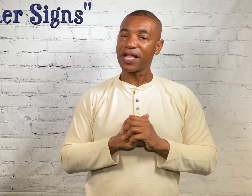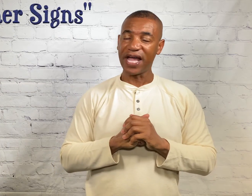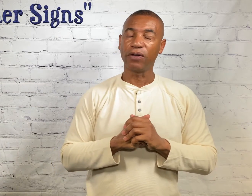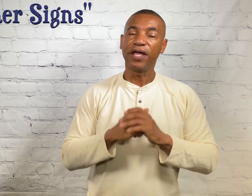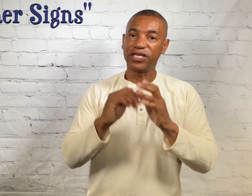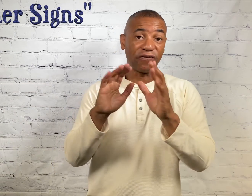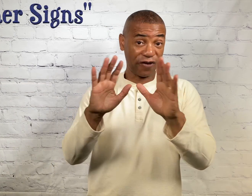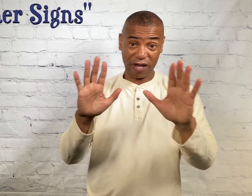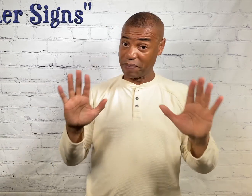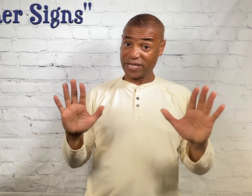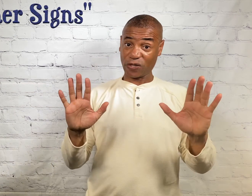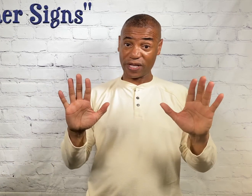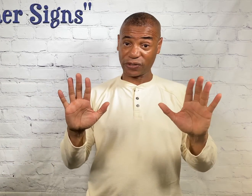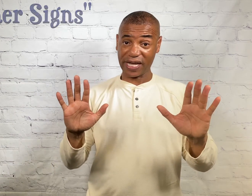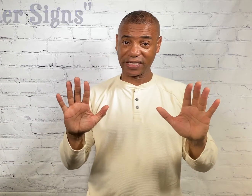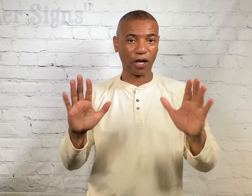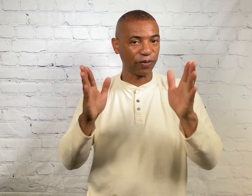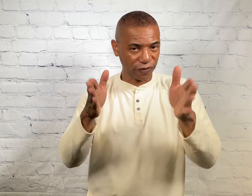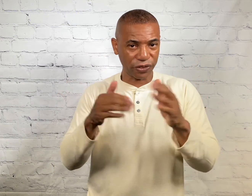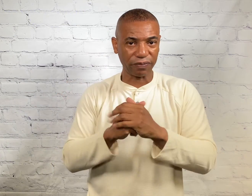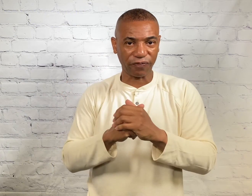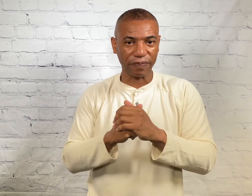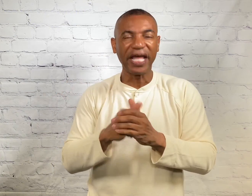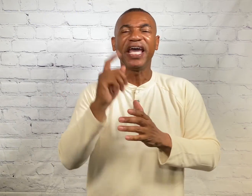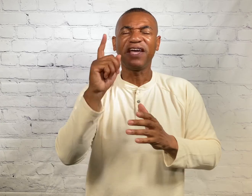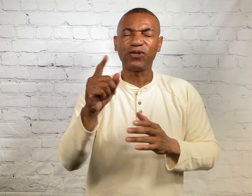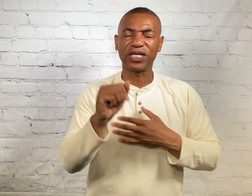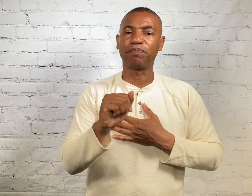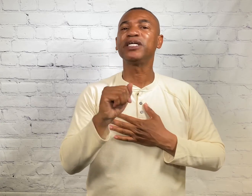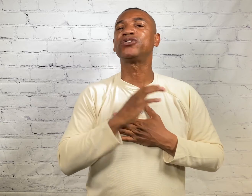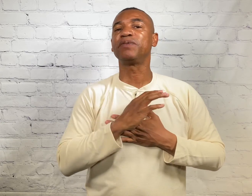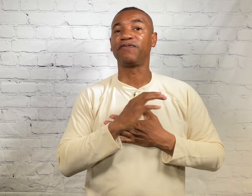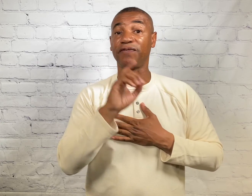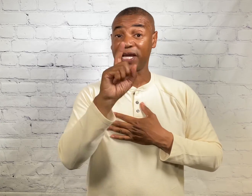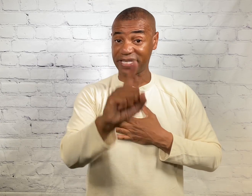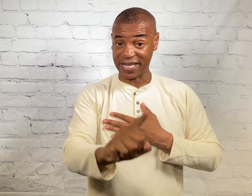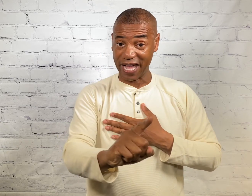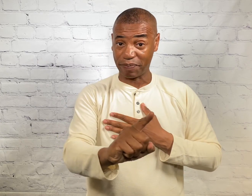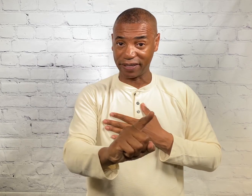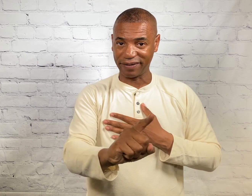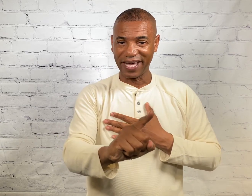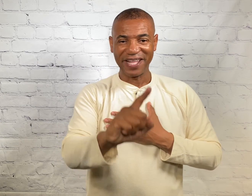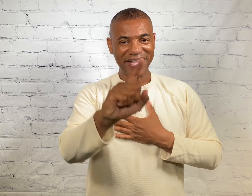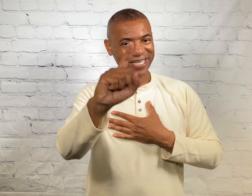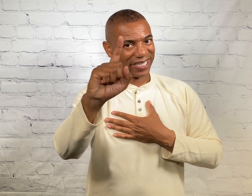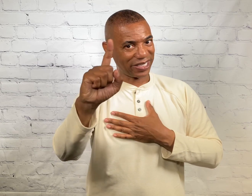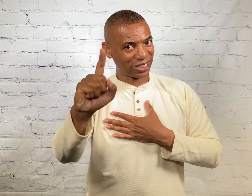Now, these are very basic weather signs. I hope you've learned something from it. If you did, please do me a favor, hit that like button. Next, hit the